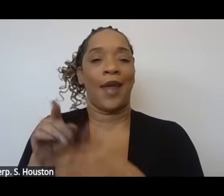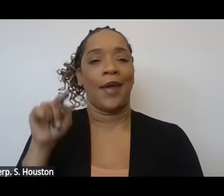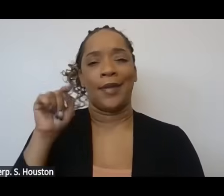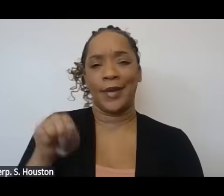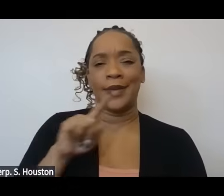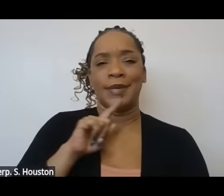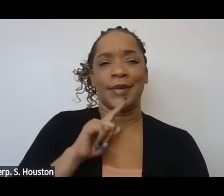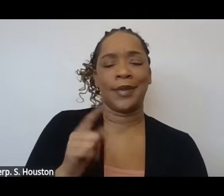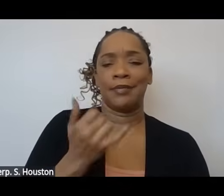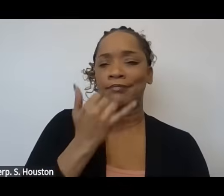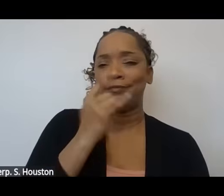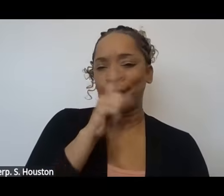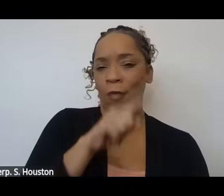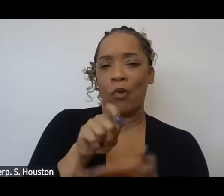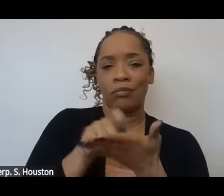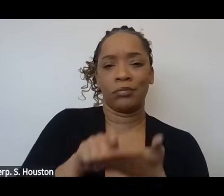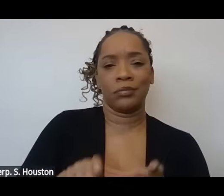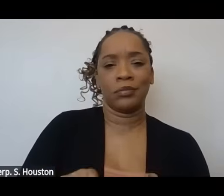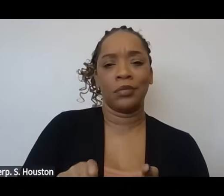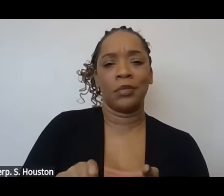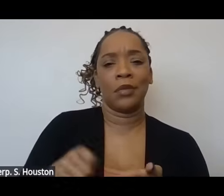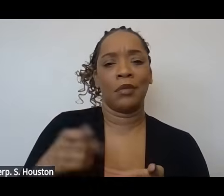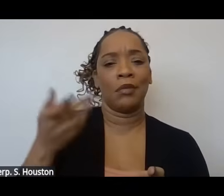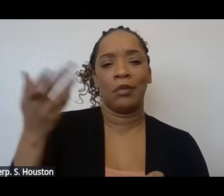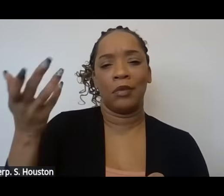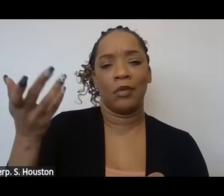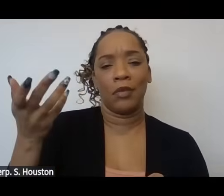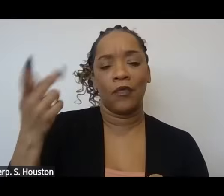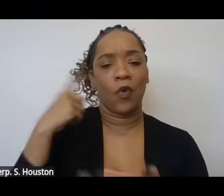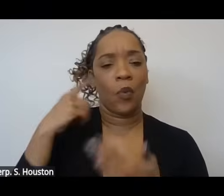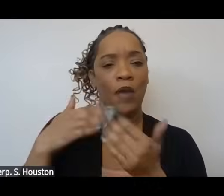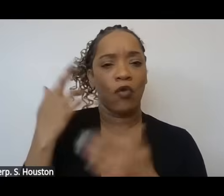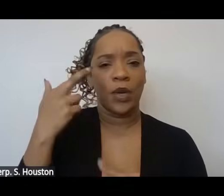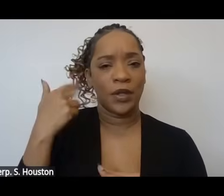don't want people to submit forged signatures to us. No, I agree.